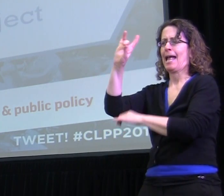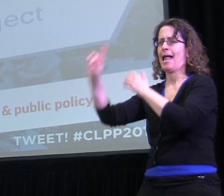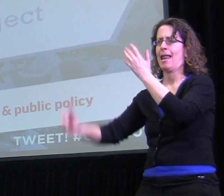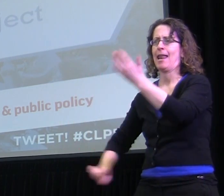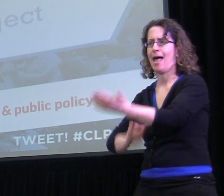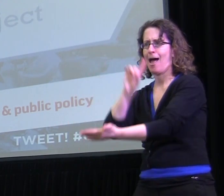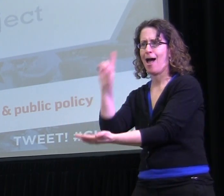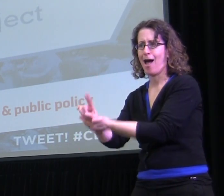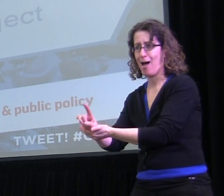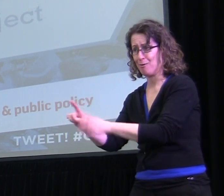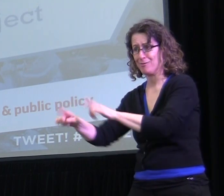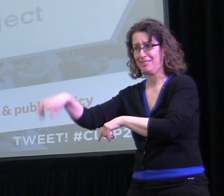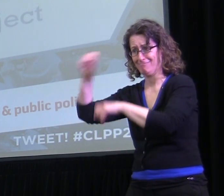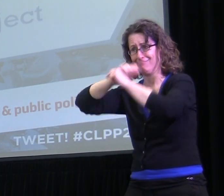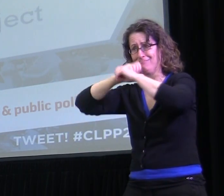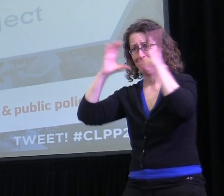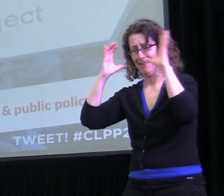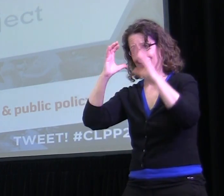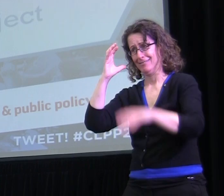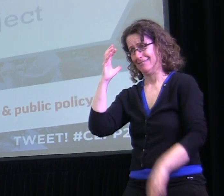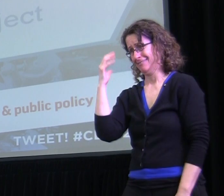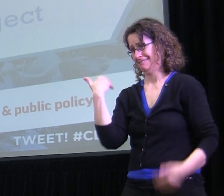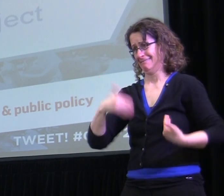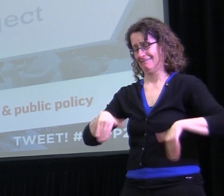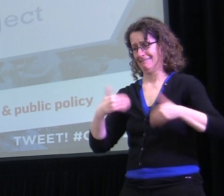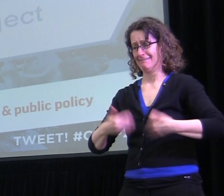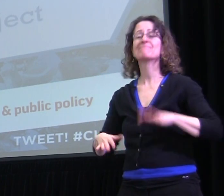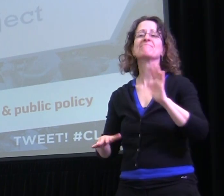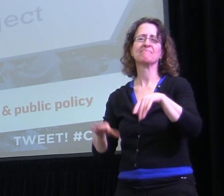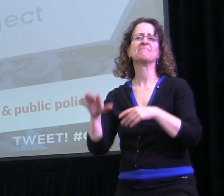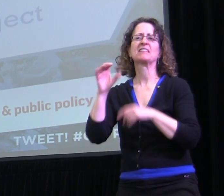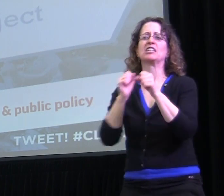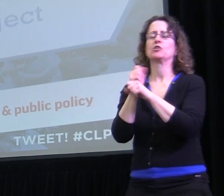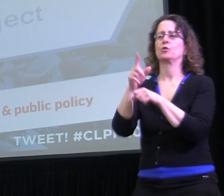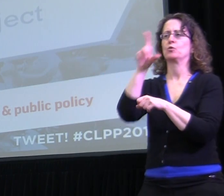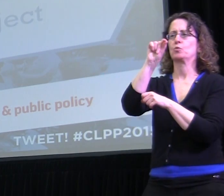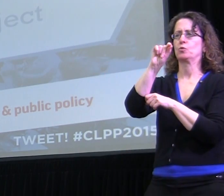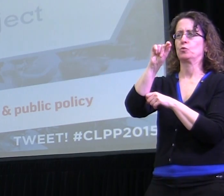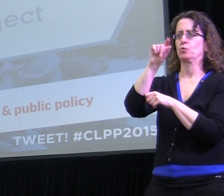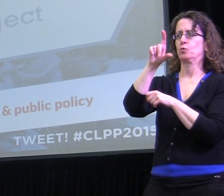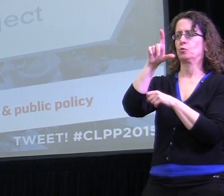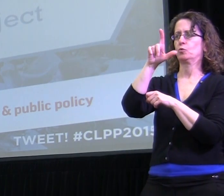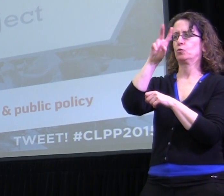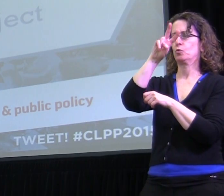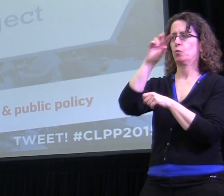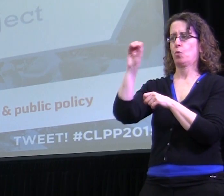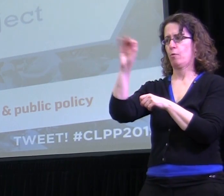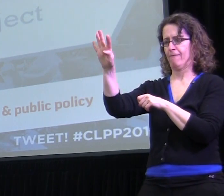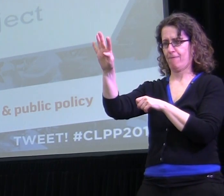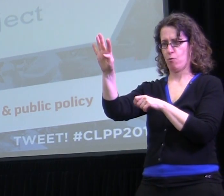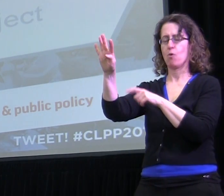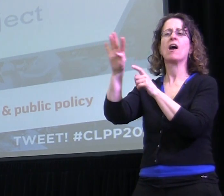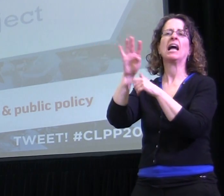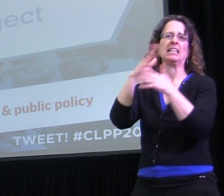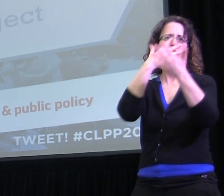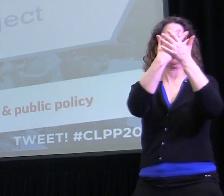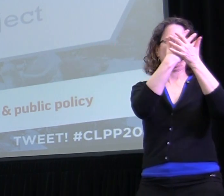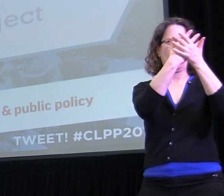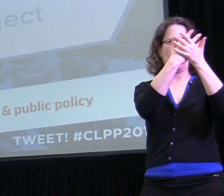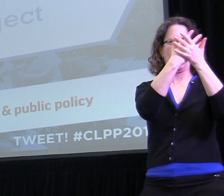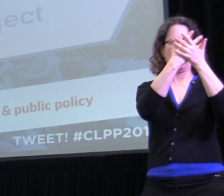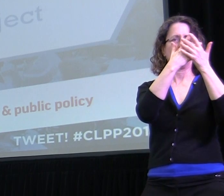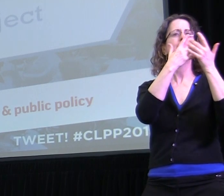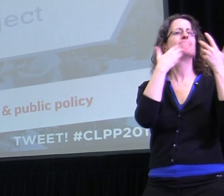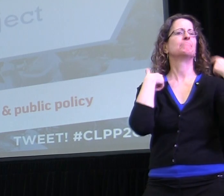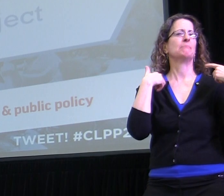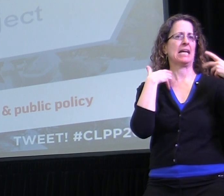So in 2004, I walked out of a jail in Alabama, and I told myself that I was going to do something. Jails and